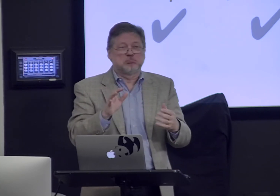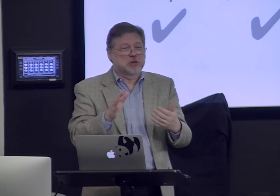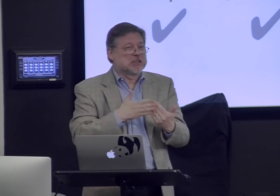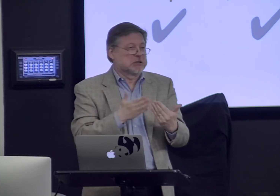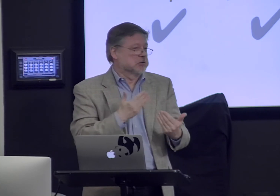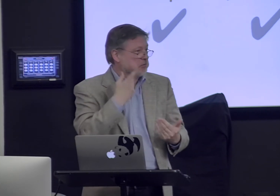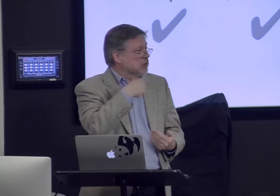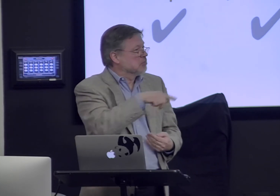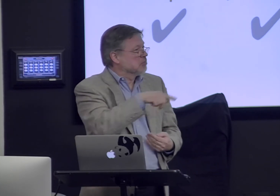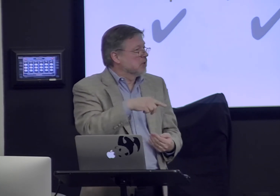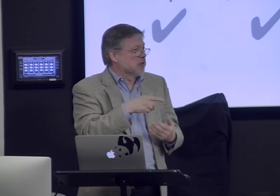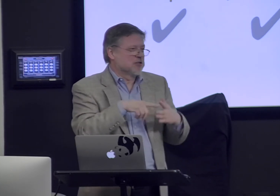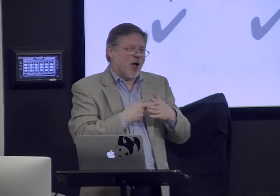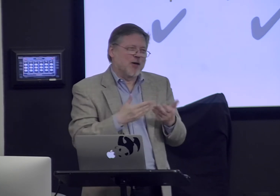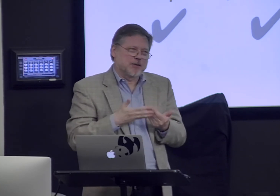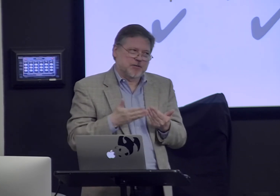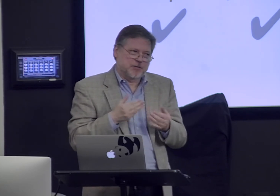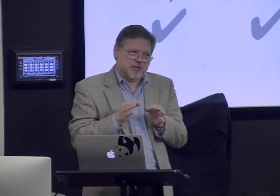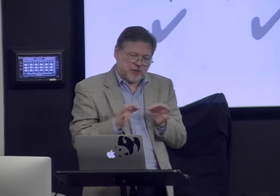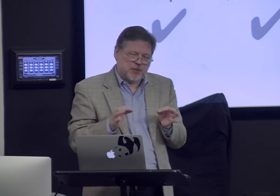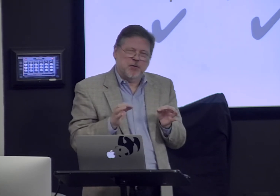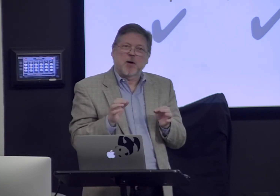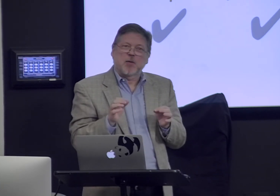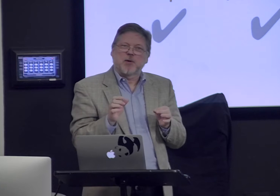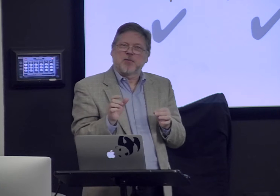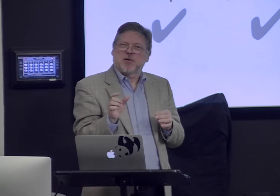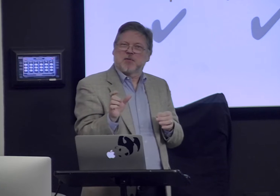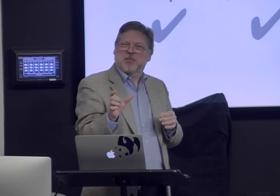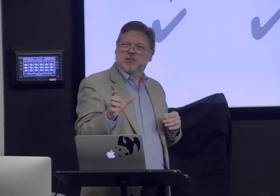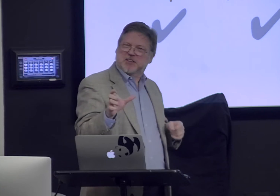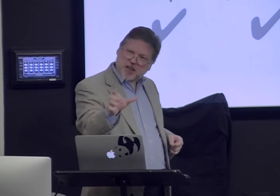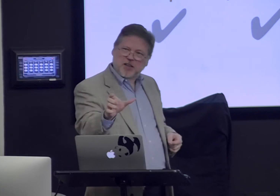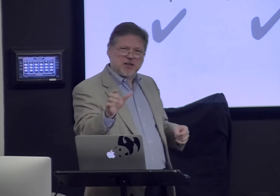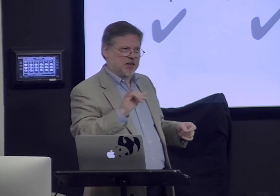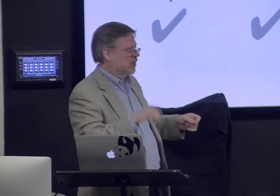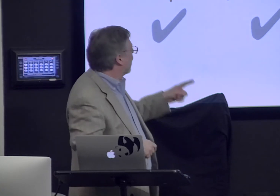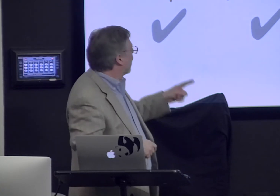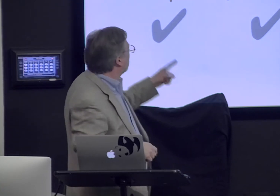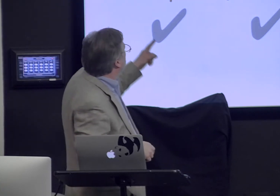They just needed to replicate the form exactly as it was presented. Seems easy enough, right?